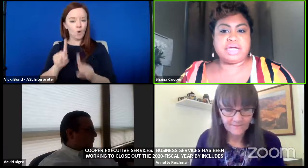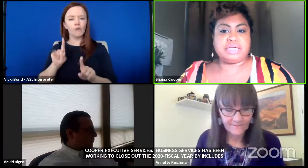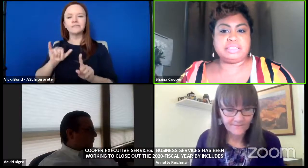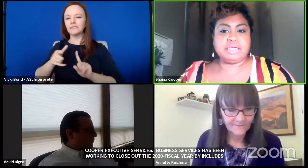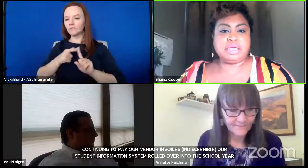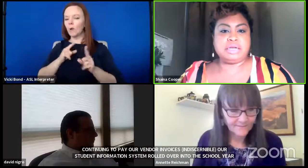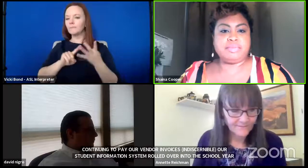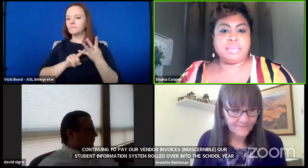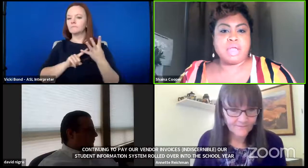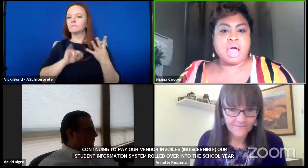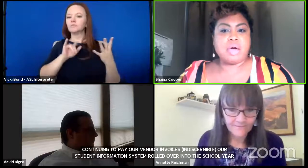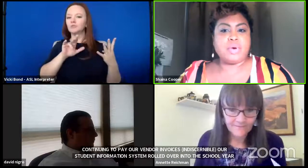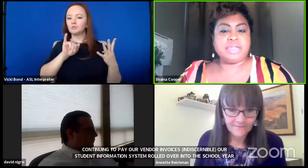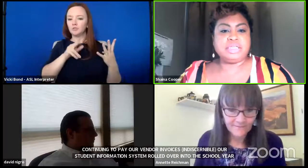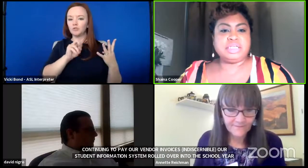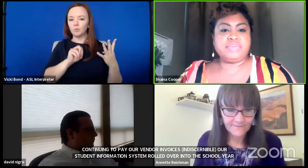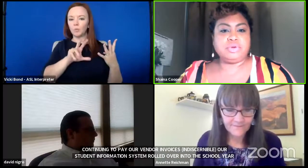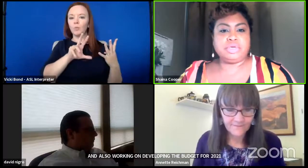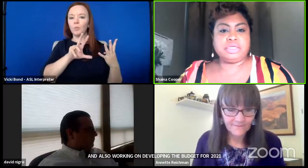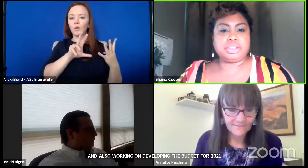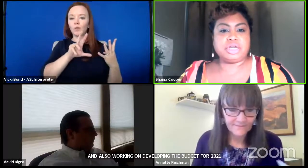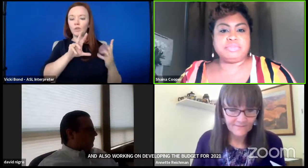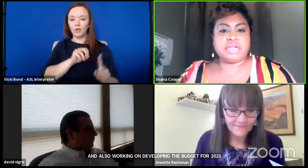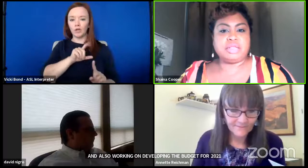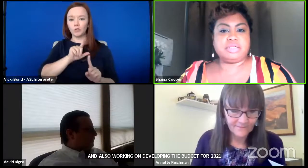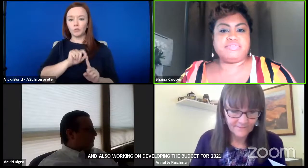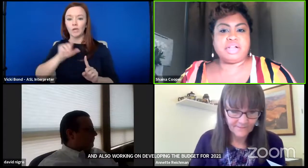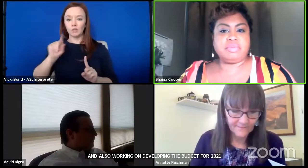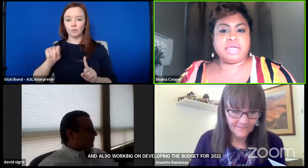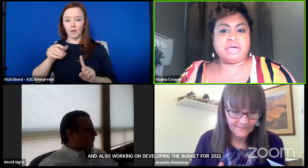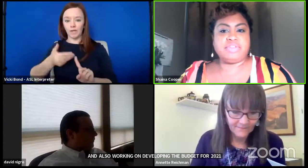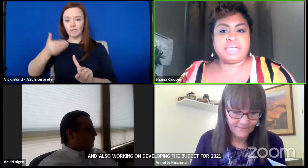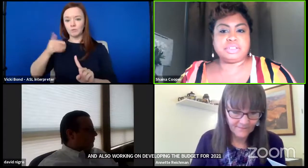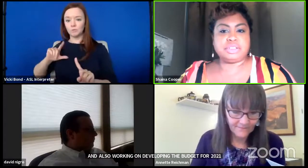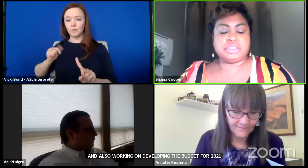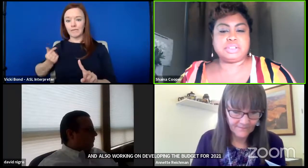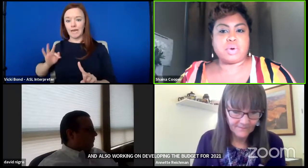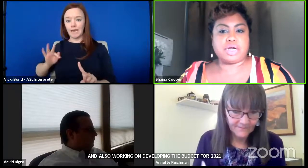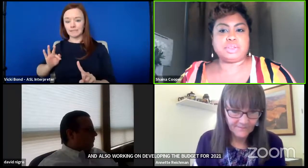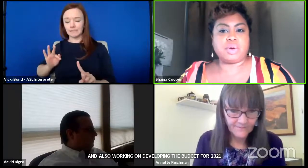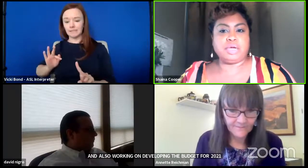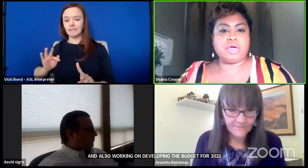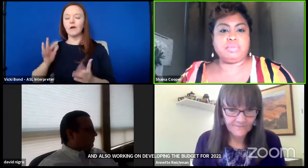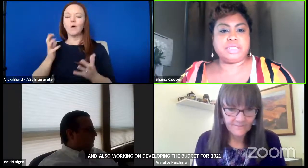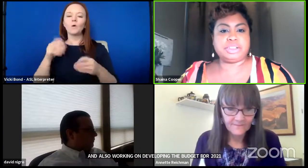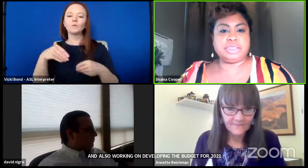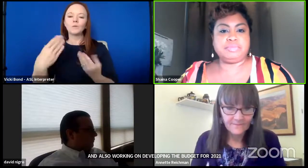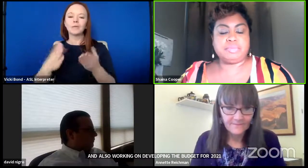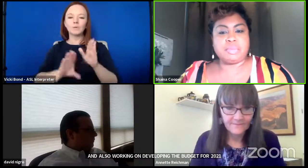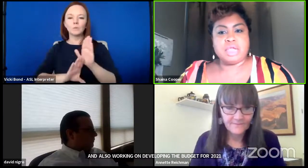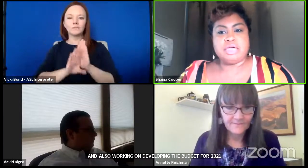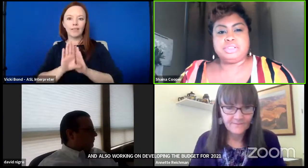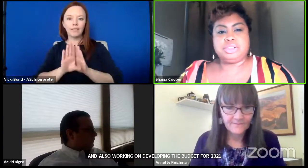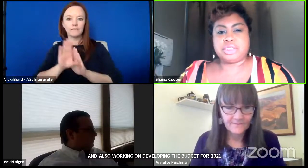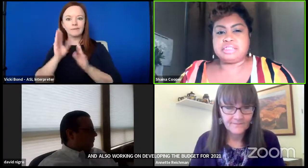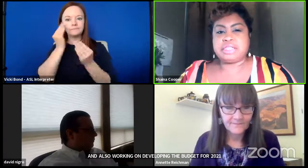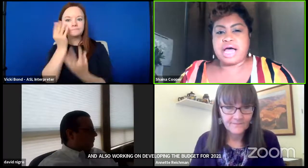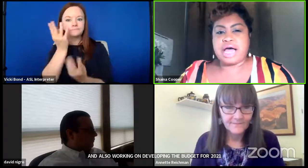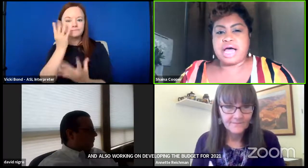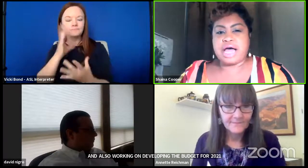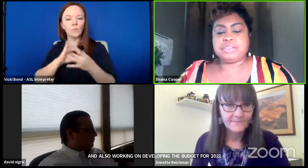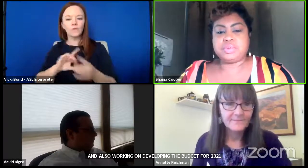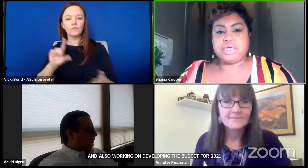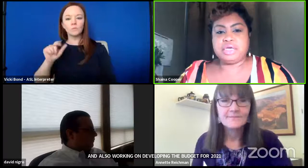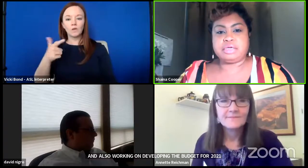and 2019, I wanted to give you an update on the development of the agency's 2021 budget.